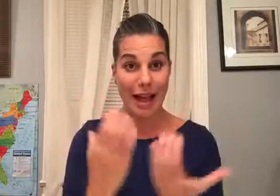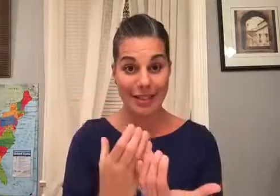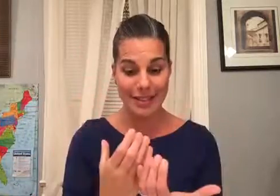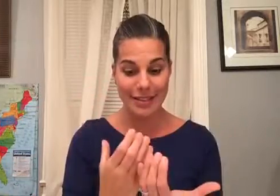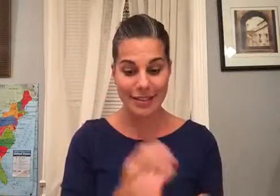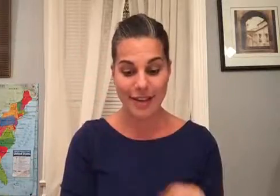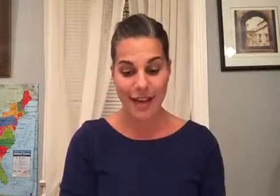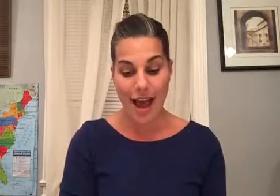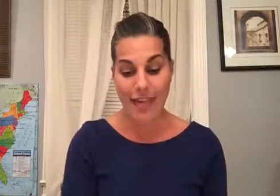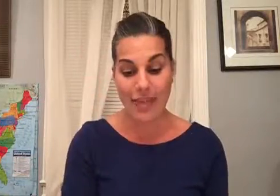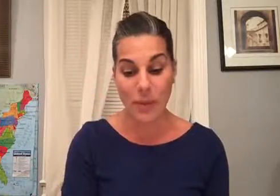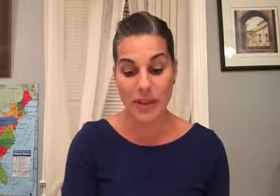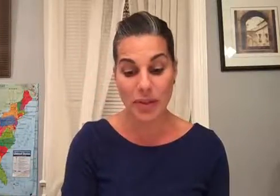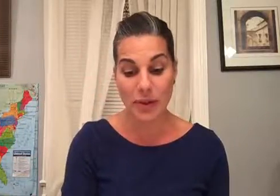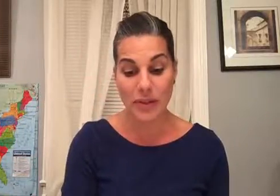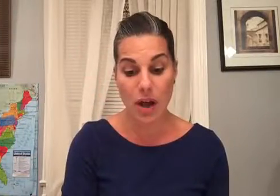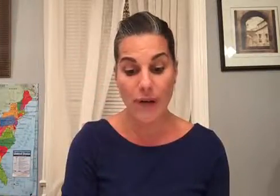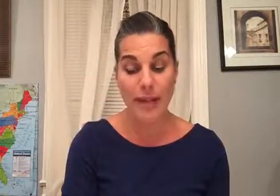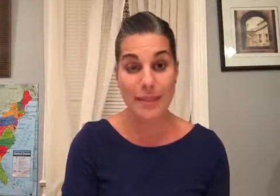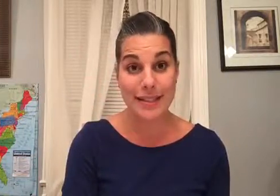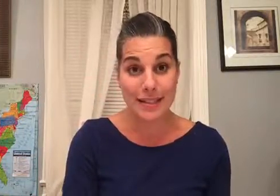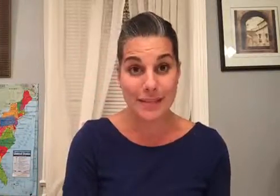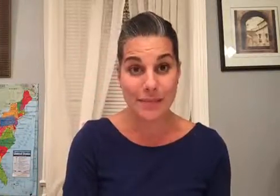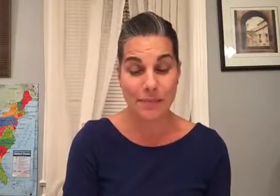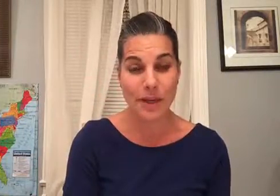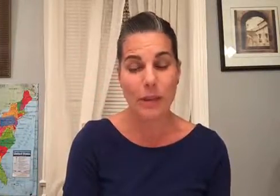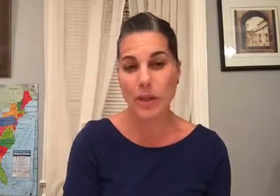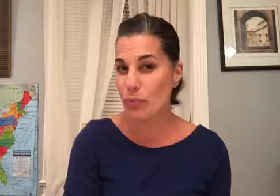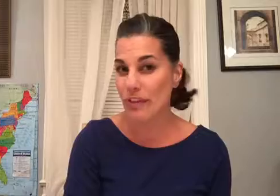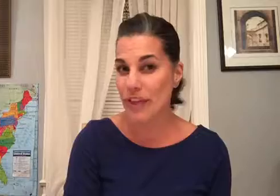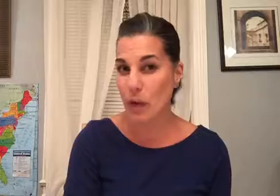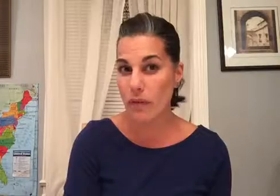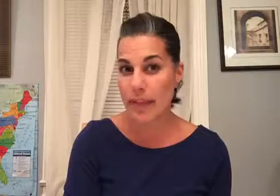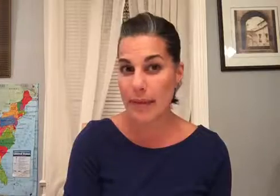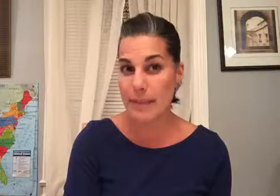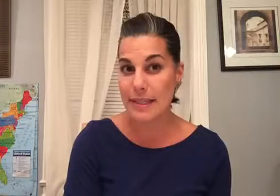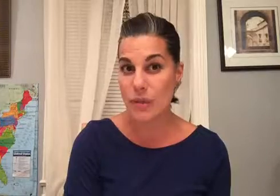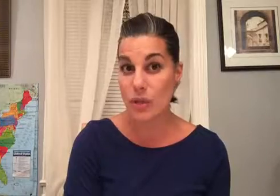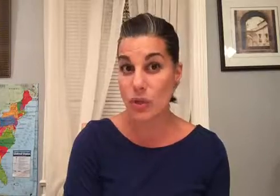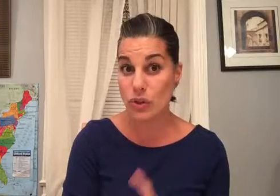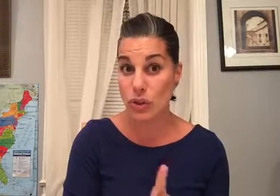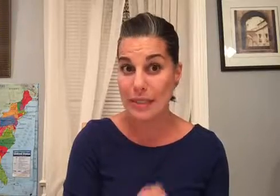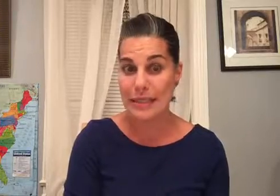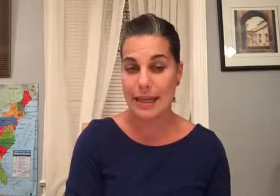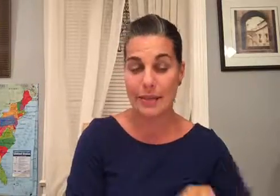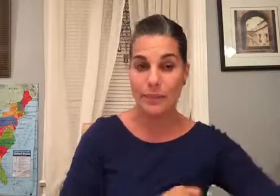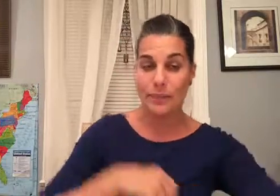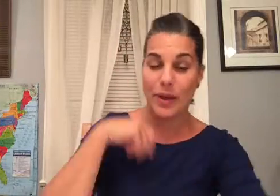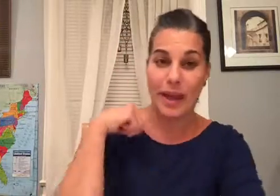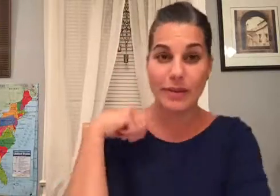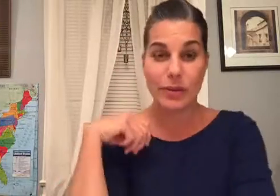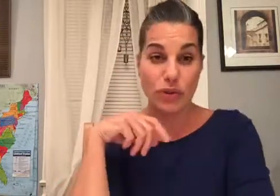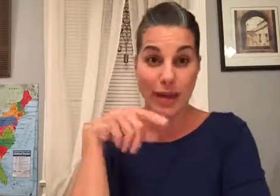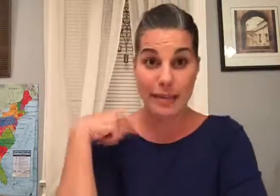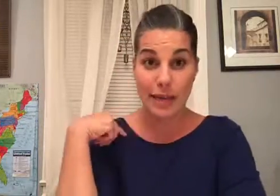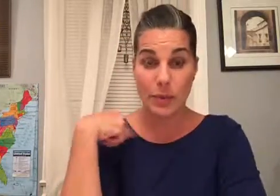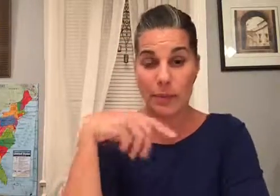class, and then we learned our ABCs. And I want to briefly go over the ABCs with you so you can see it, okay? So try to sign it with